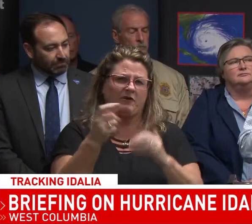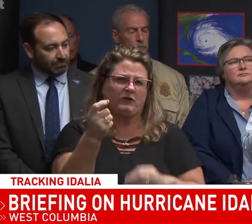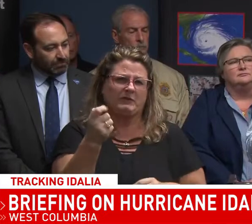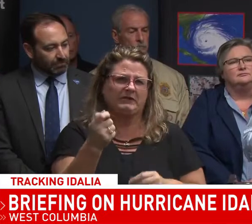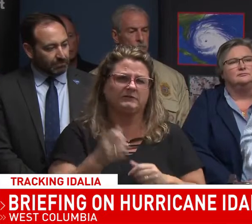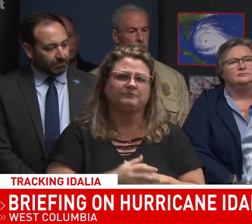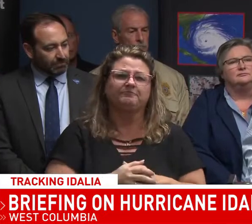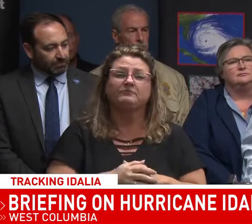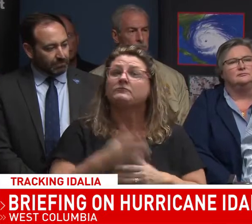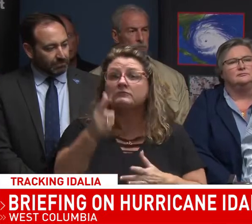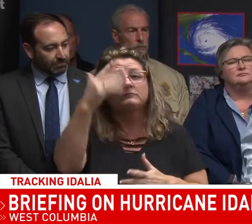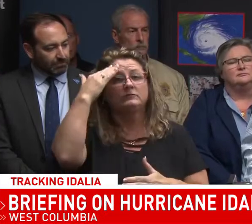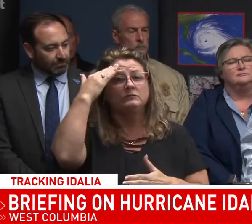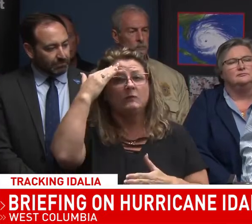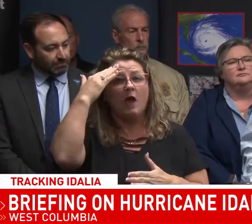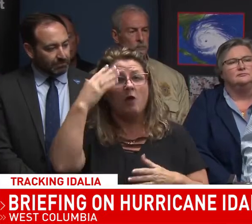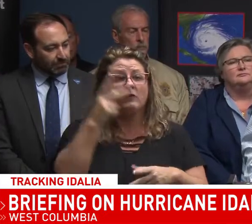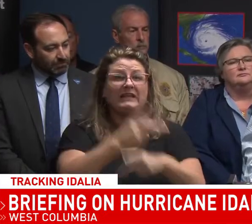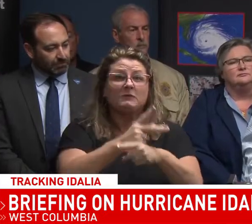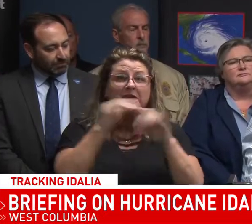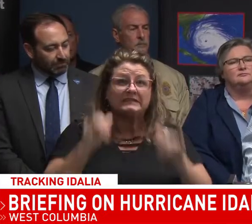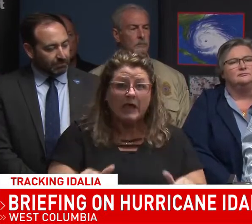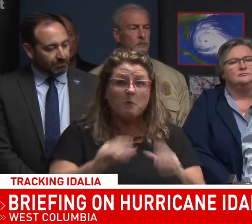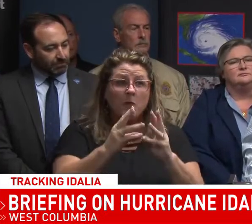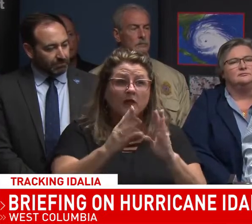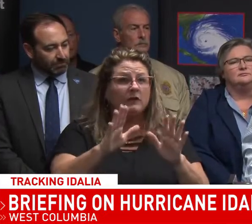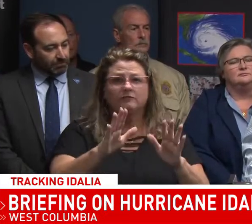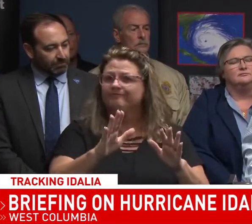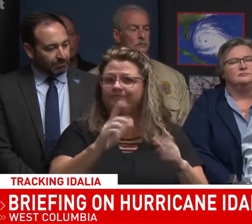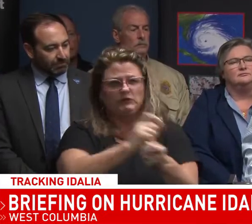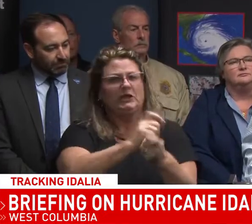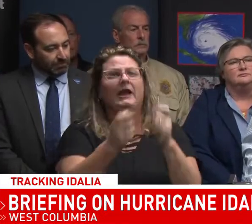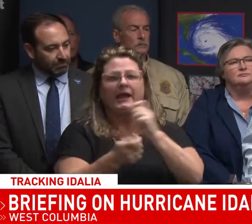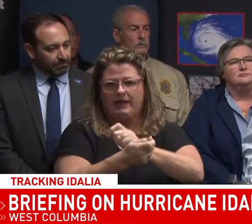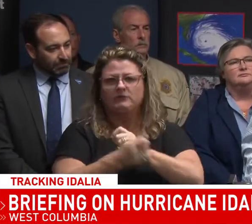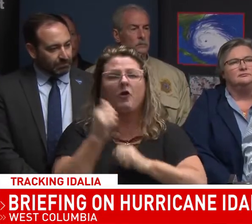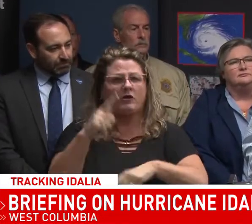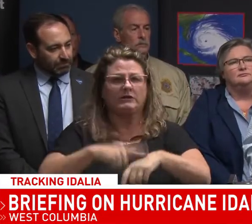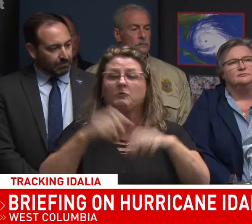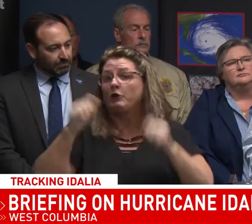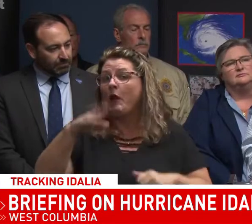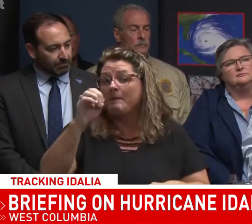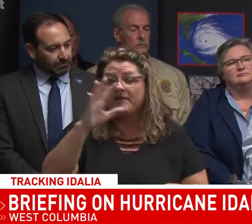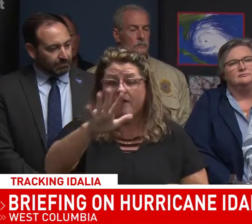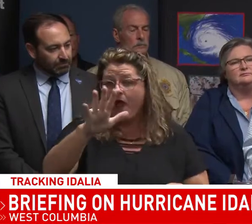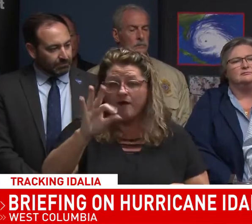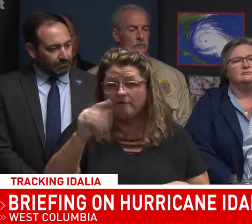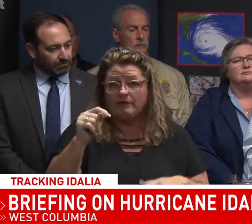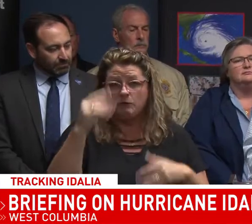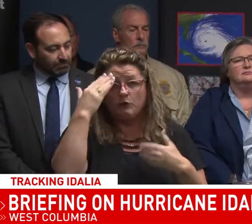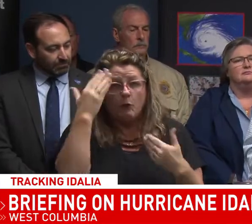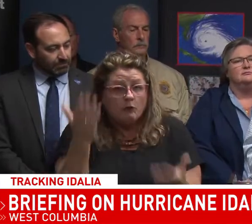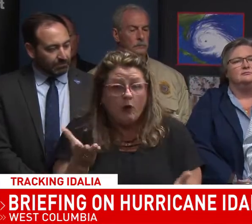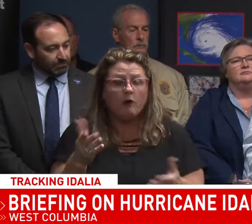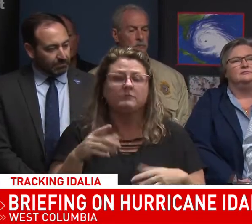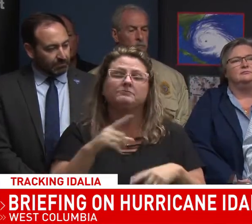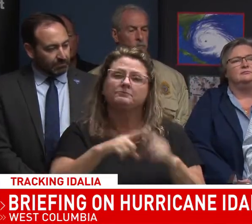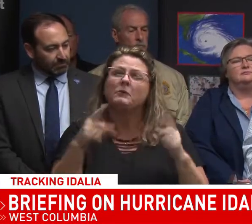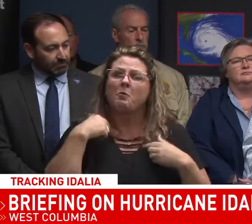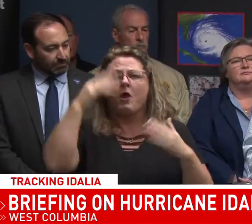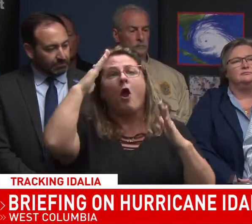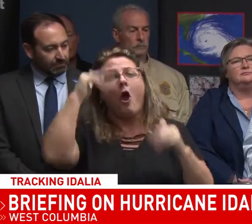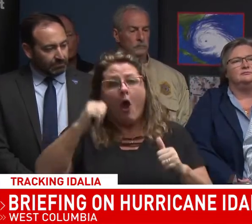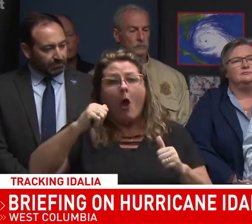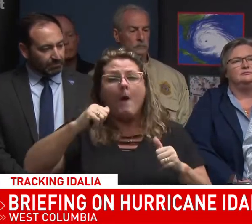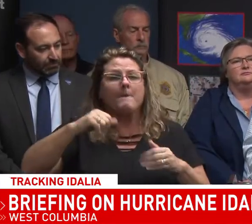that. Of course, it's changing. It may go up to 5 feet in the Beaufort. We just don't know. But it's, we're hoping that it'll weaken as